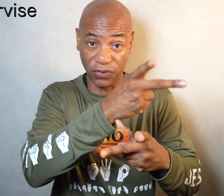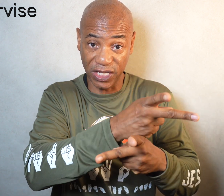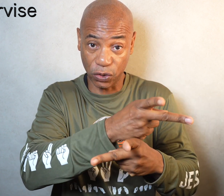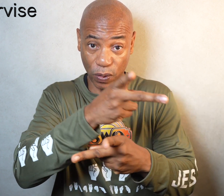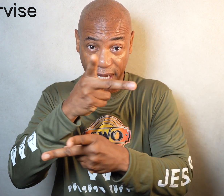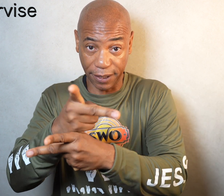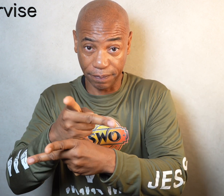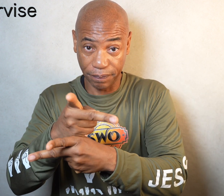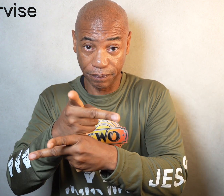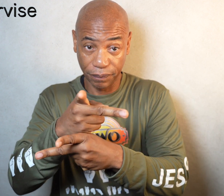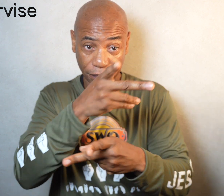this way.